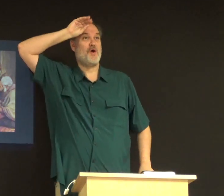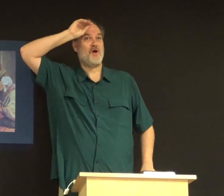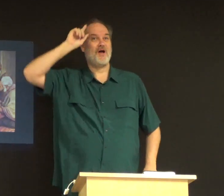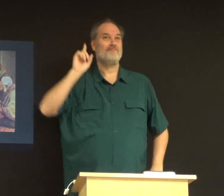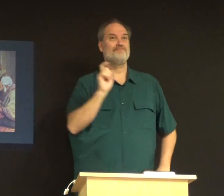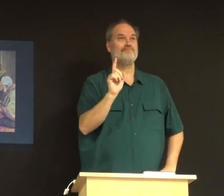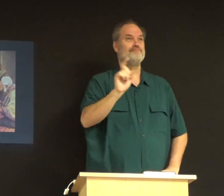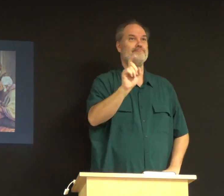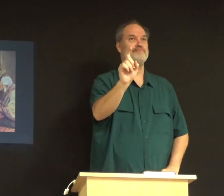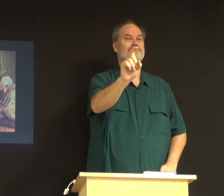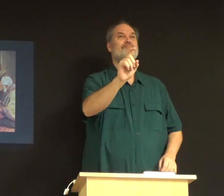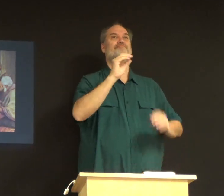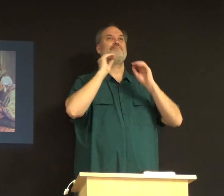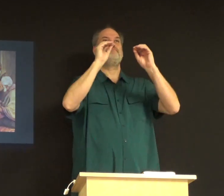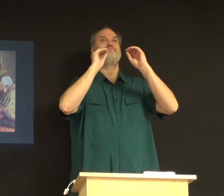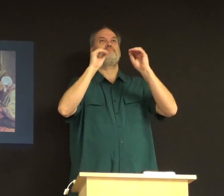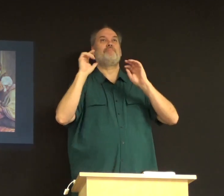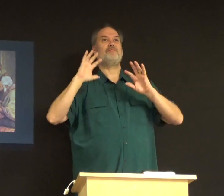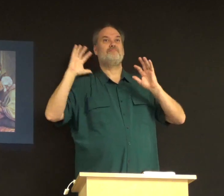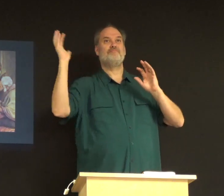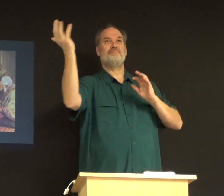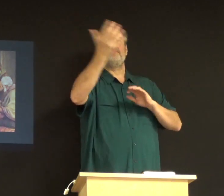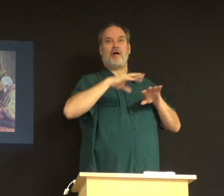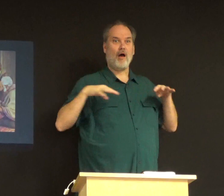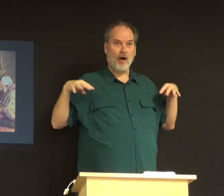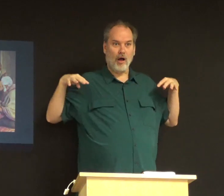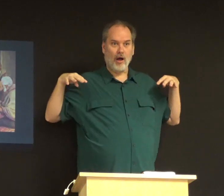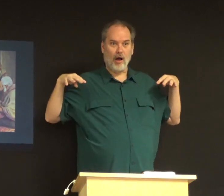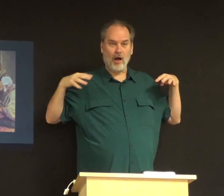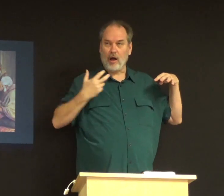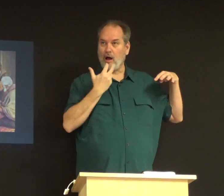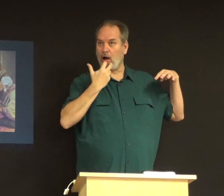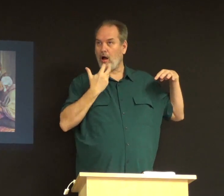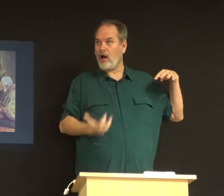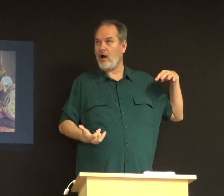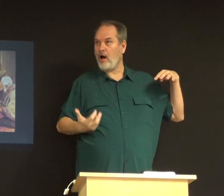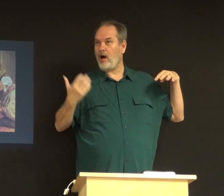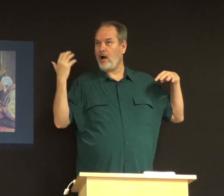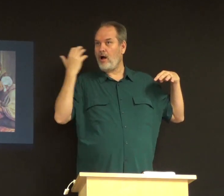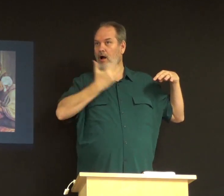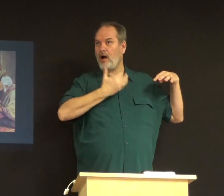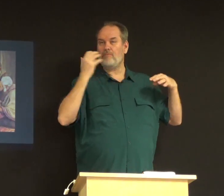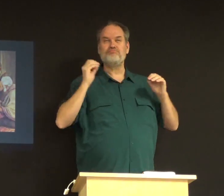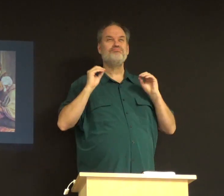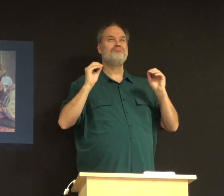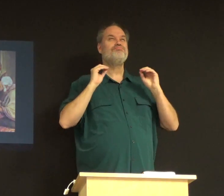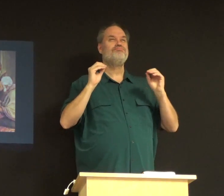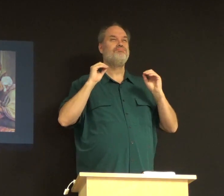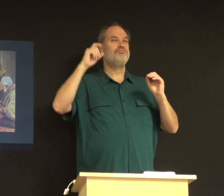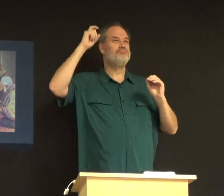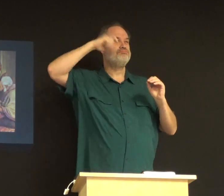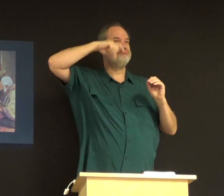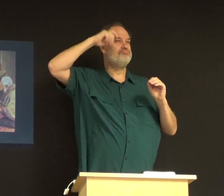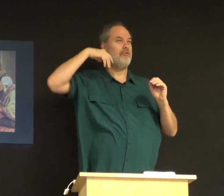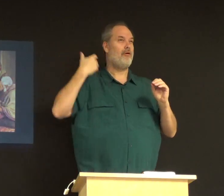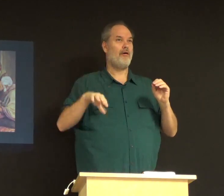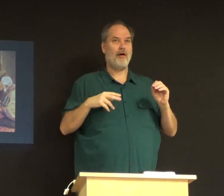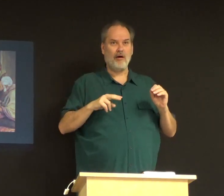remember when he was a young boy, he went in the temple and he was teaching all the people on the main. That is not what it was with him.